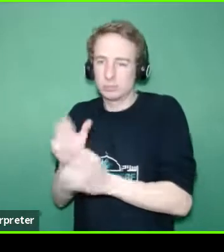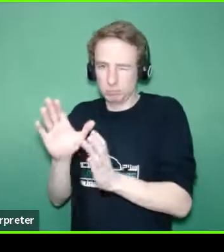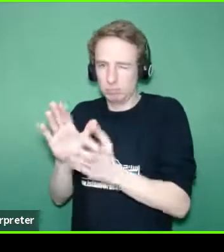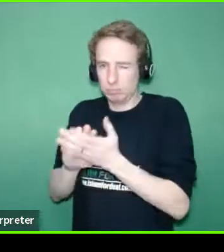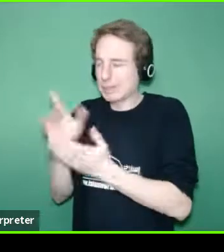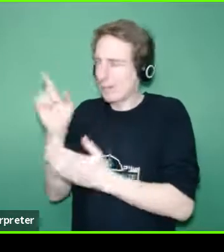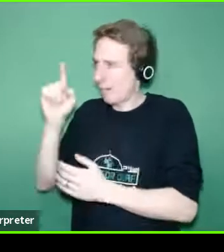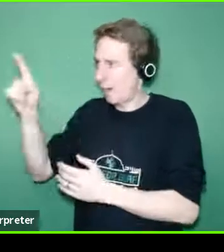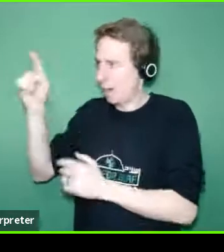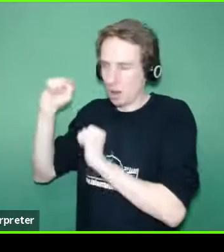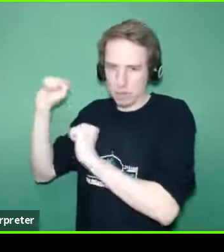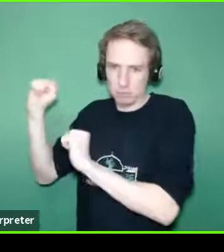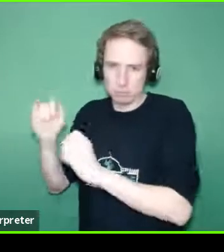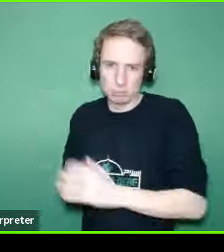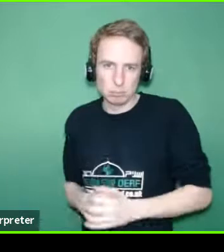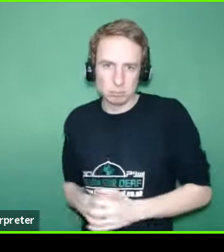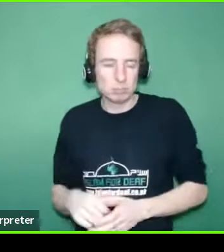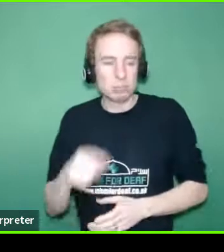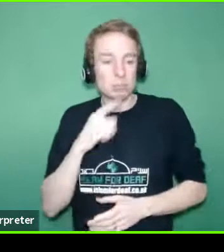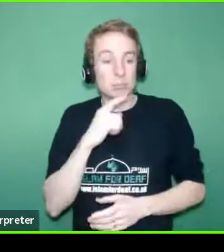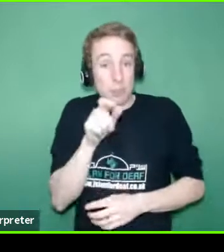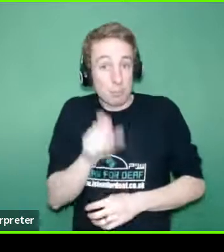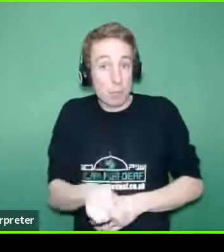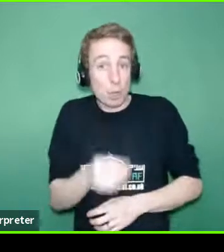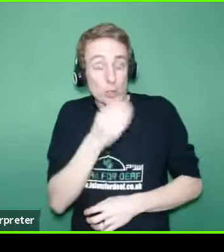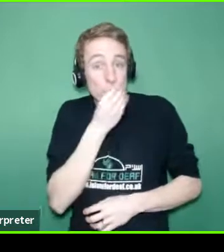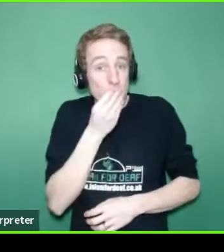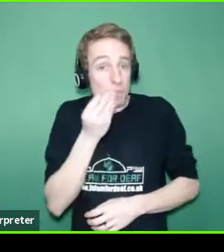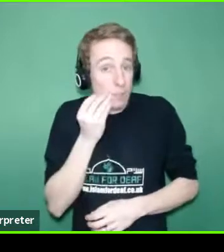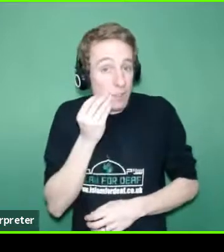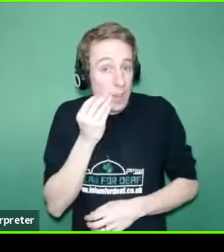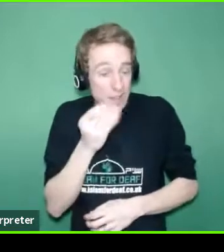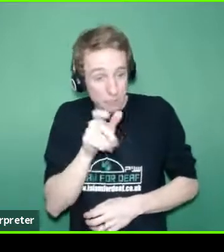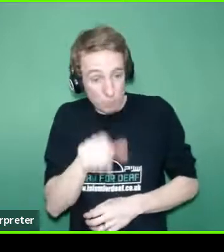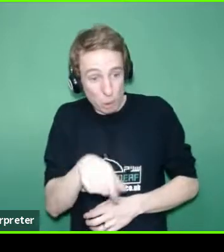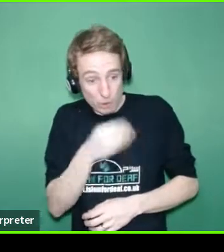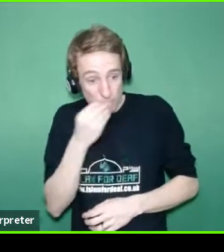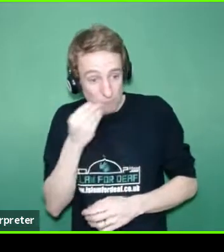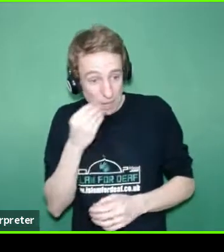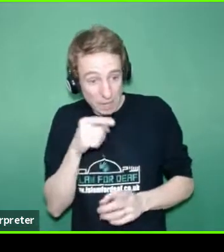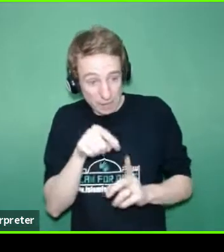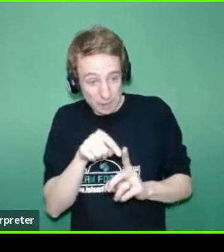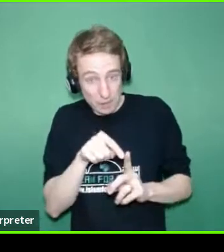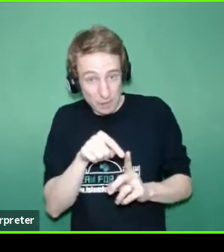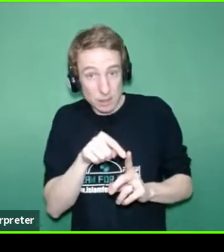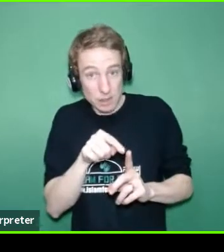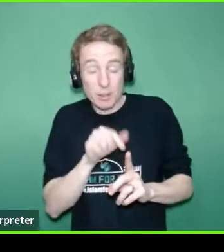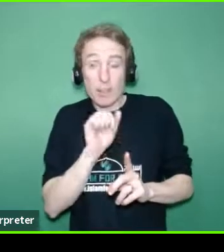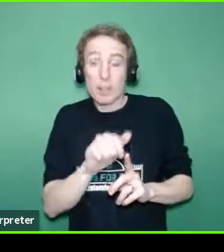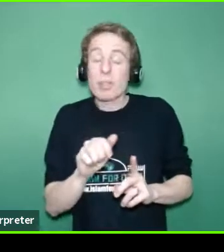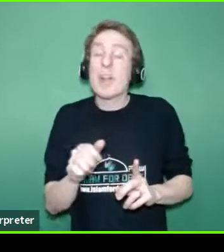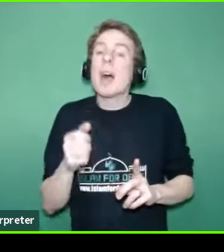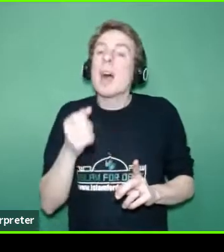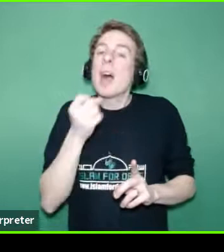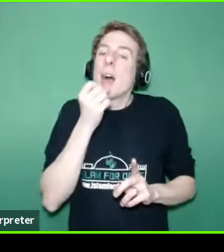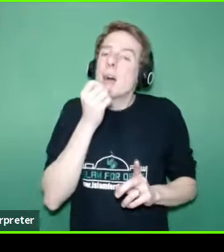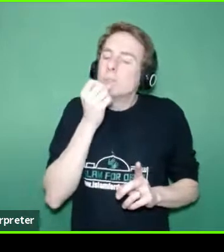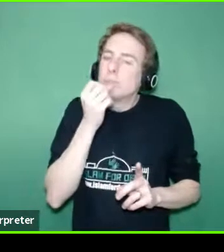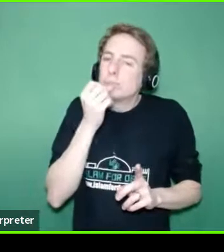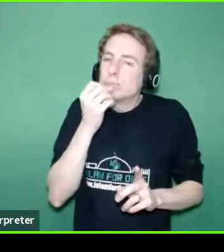the fasting is sweeter to Allah than the fragrance of musk. And it's known